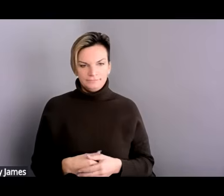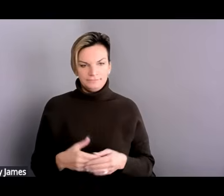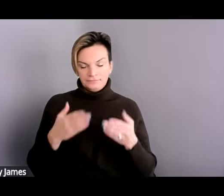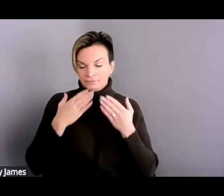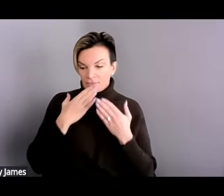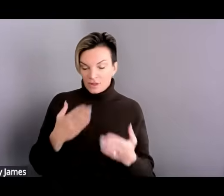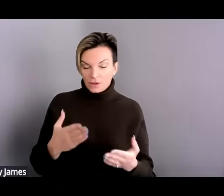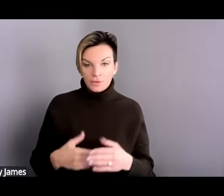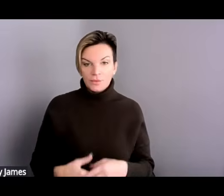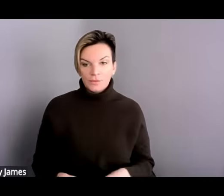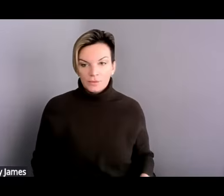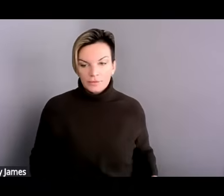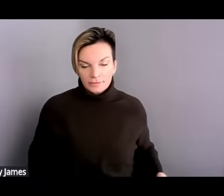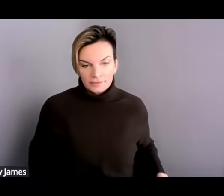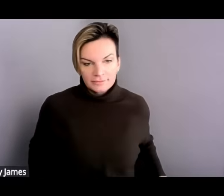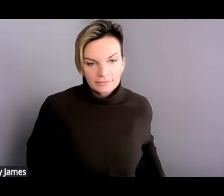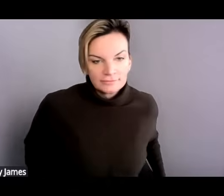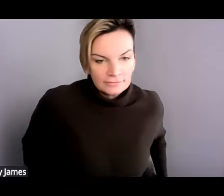The-